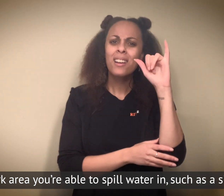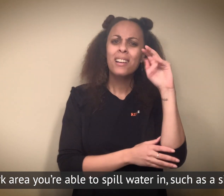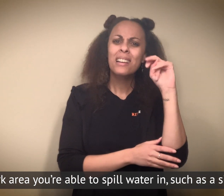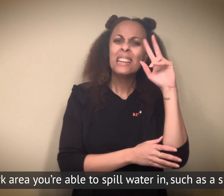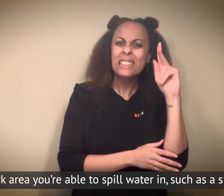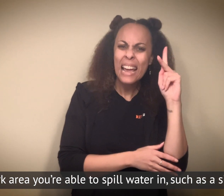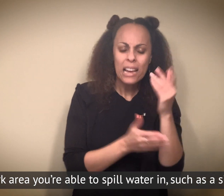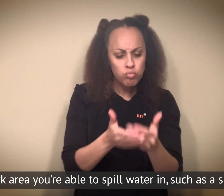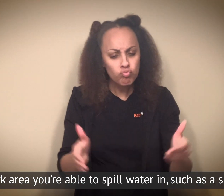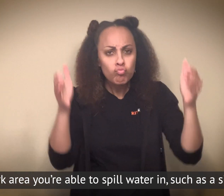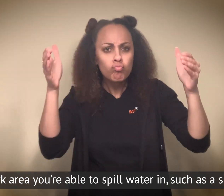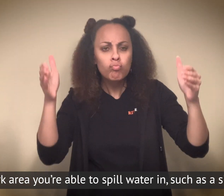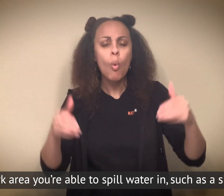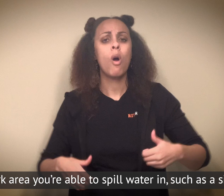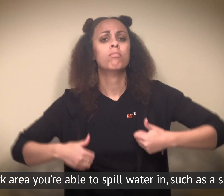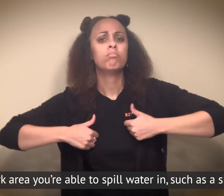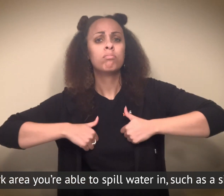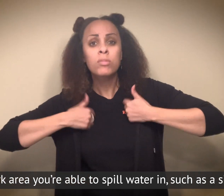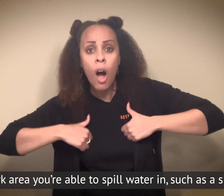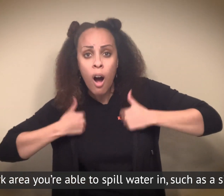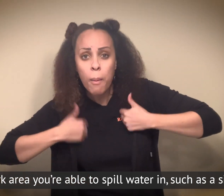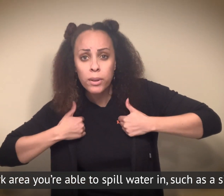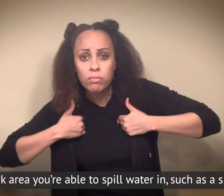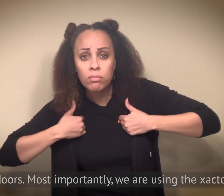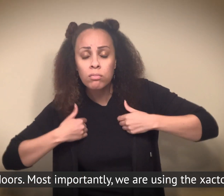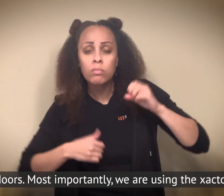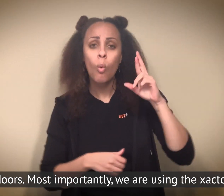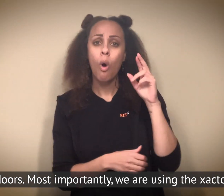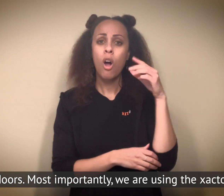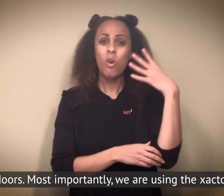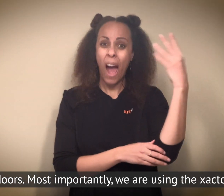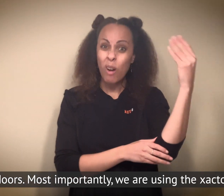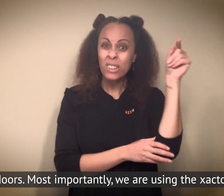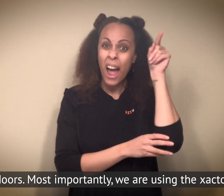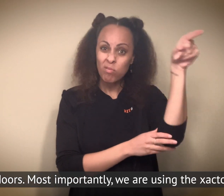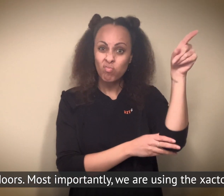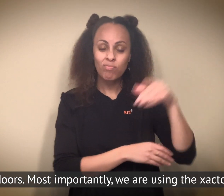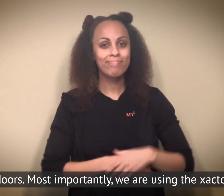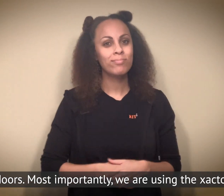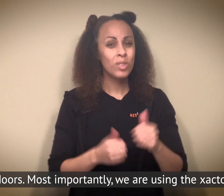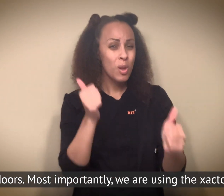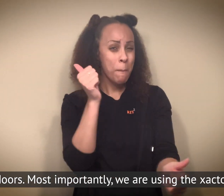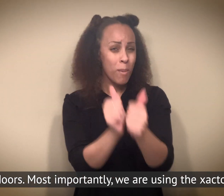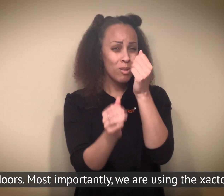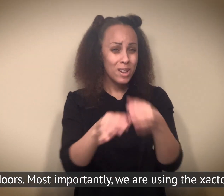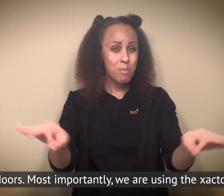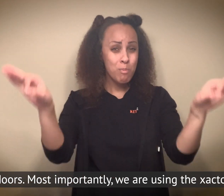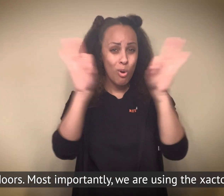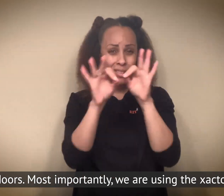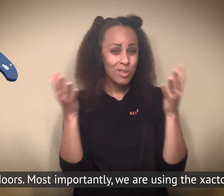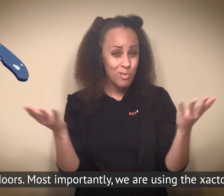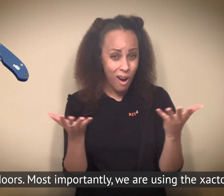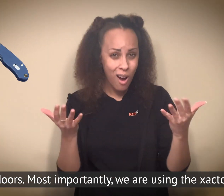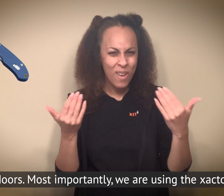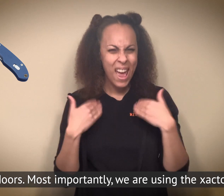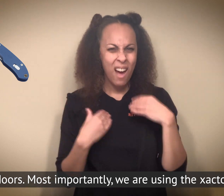such as a sink, tub, or outdoors. Most